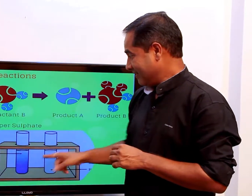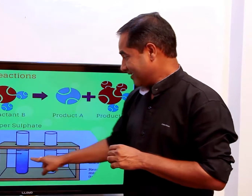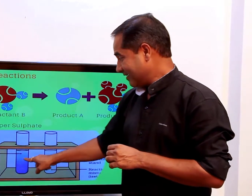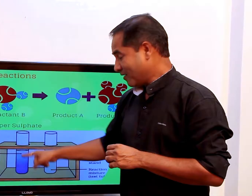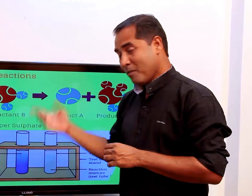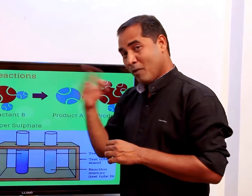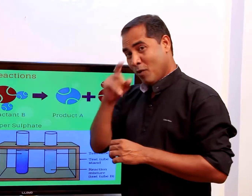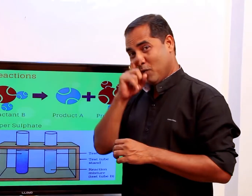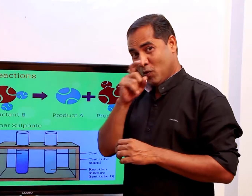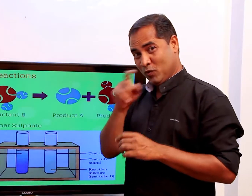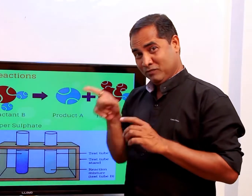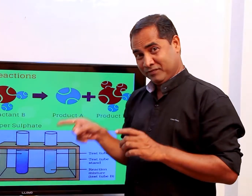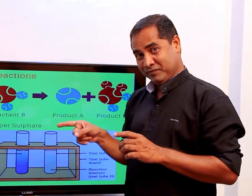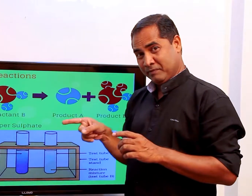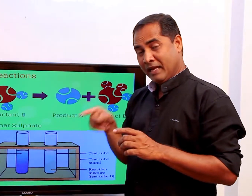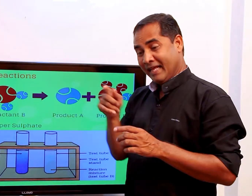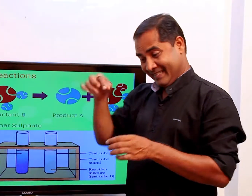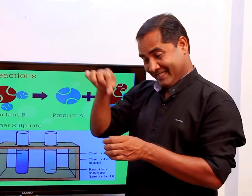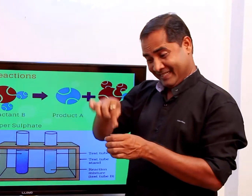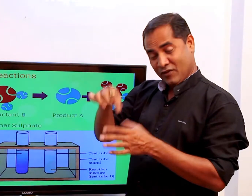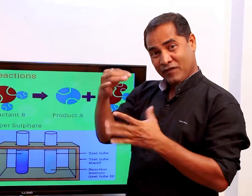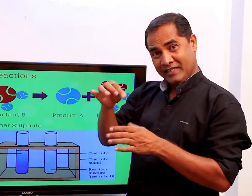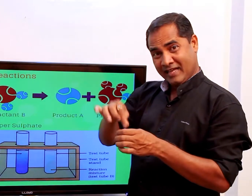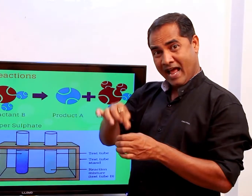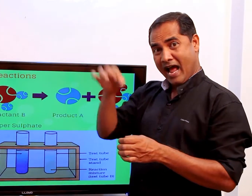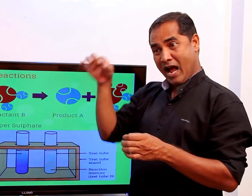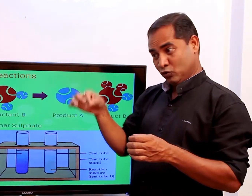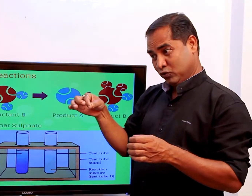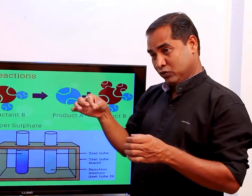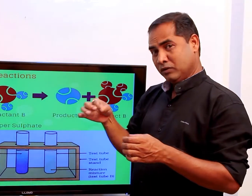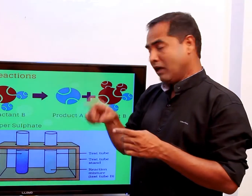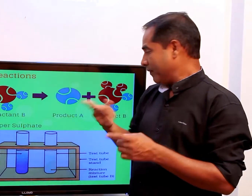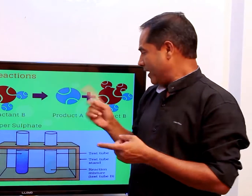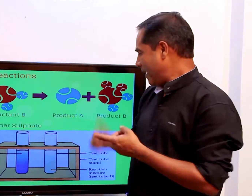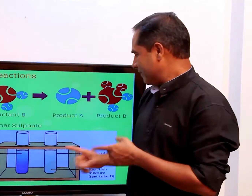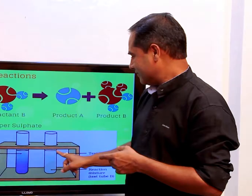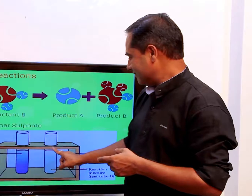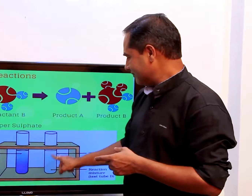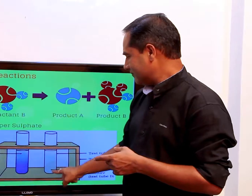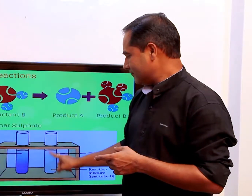You would notice that the blue color of the copper sulfate solution becomes